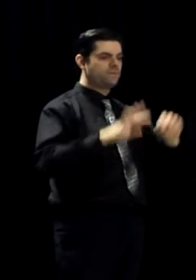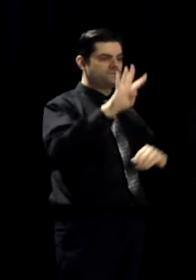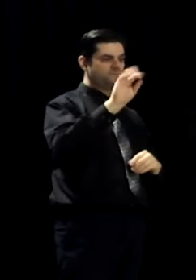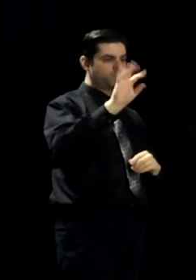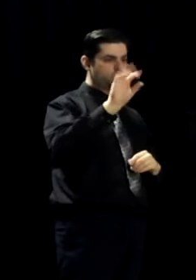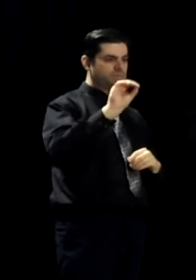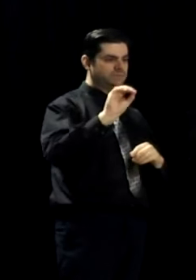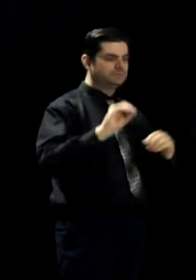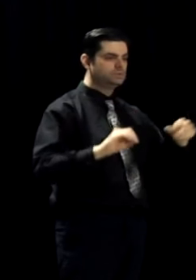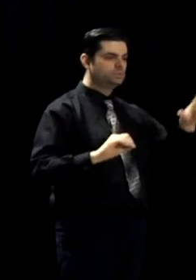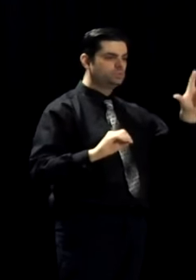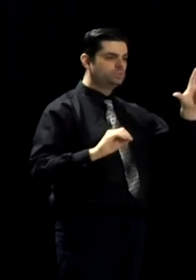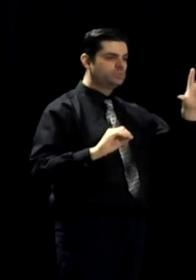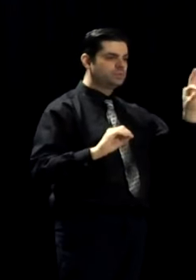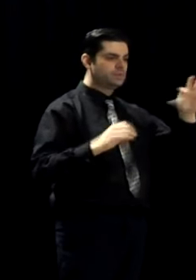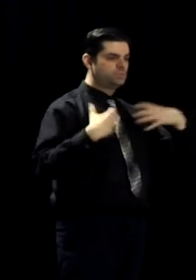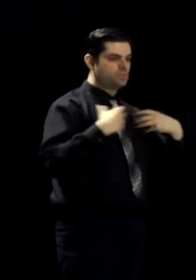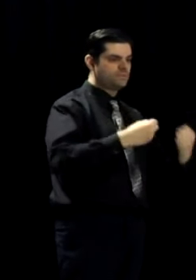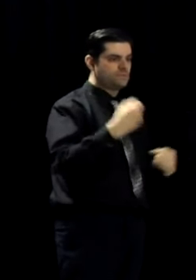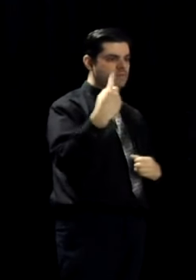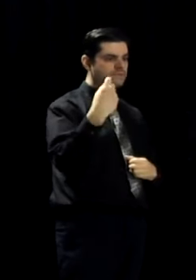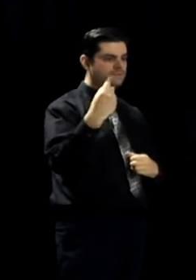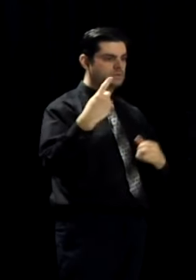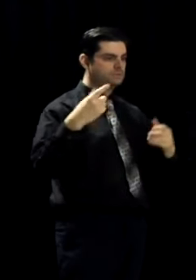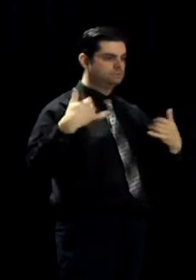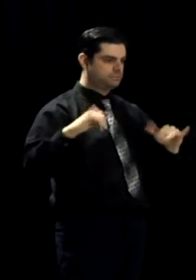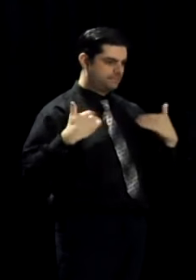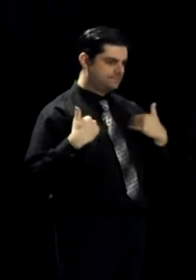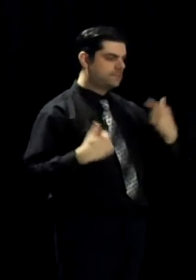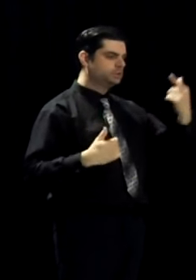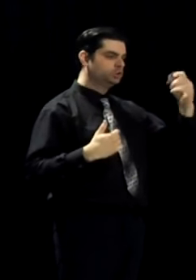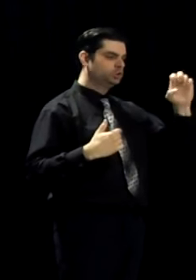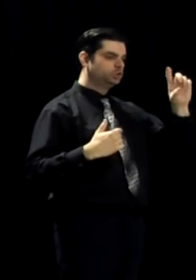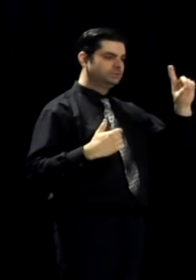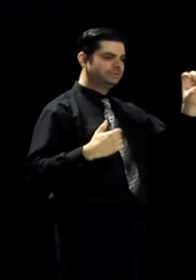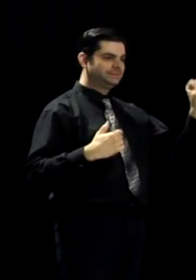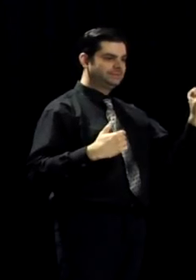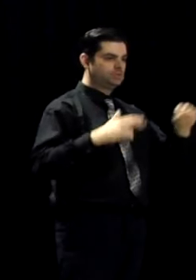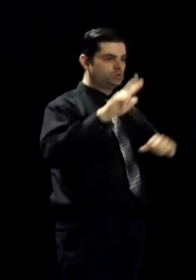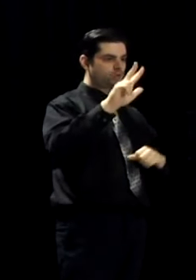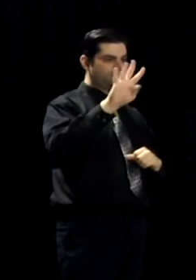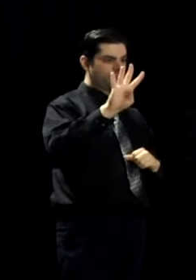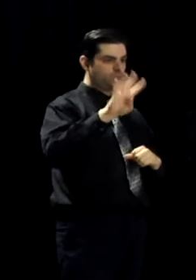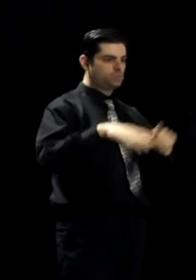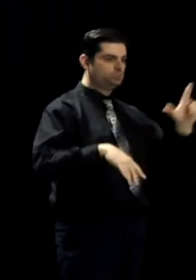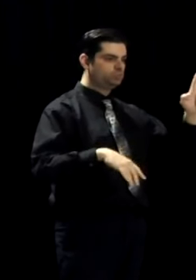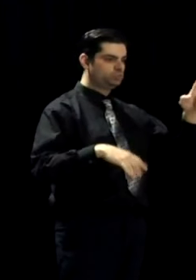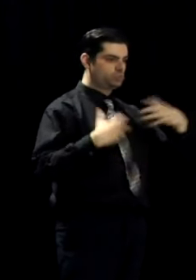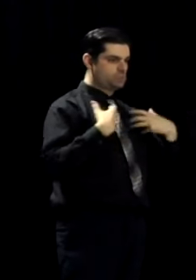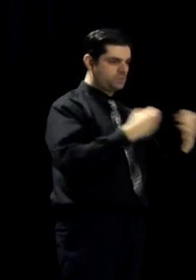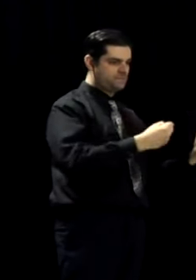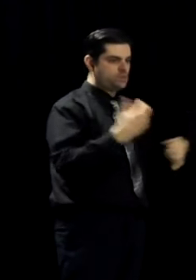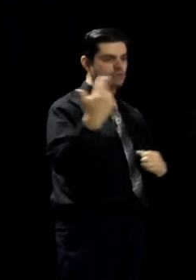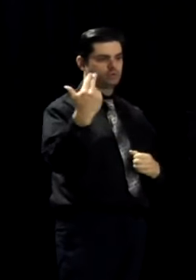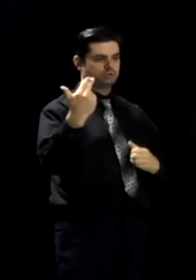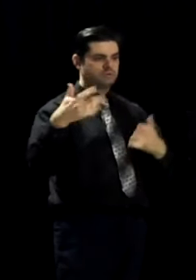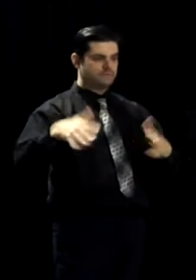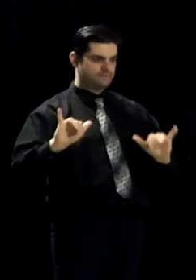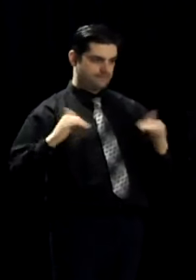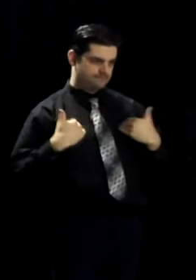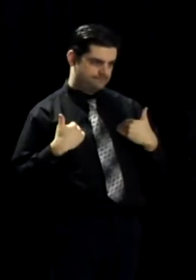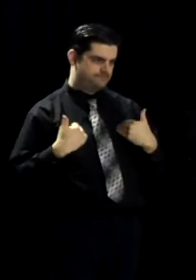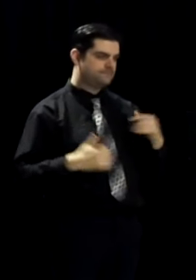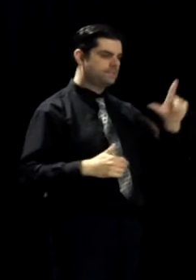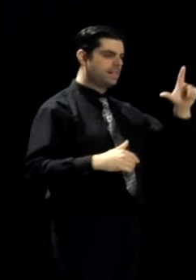recoveries, 4 actives. Town of Lafayette, 4 total cases, 2 recoveries, 2 actives. Marcellus, 5